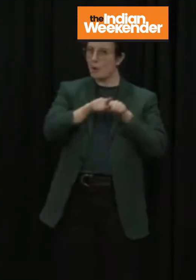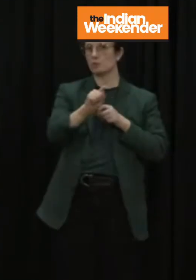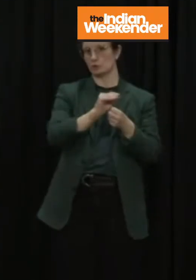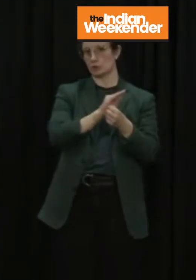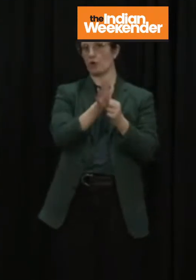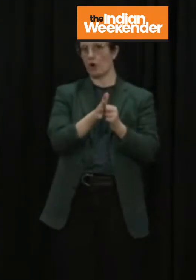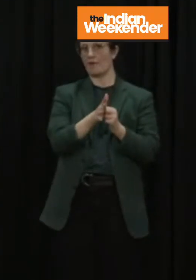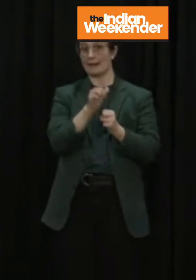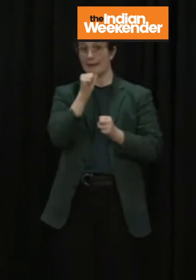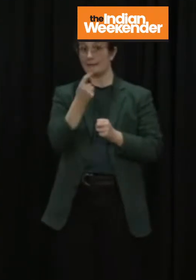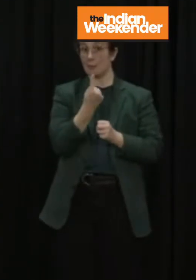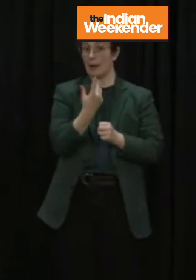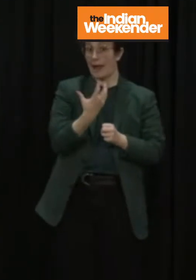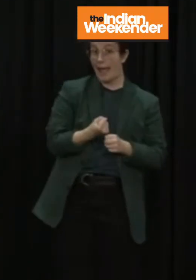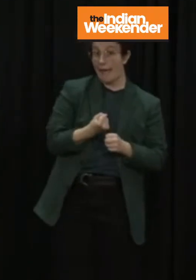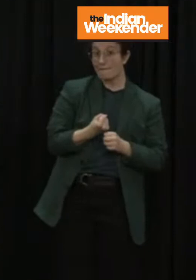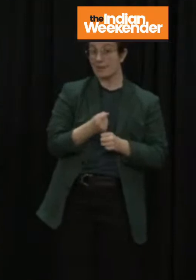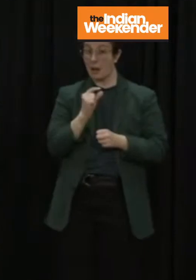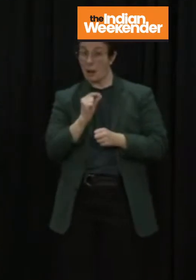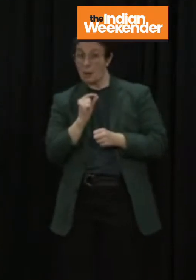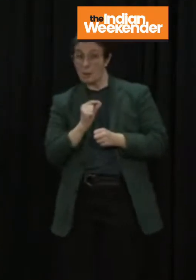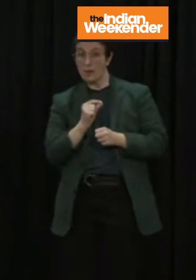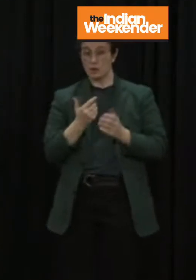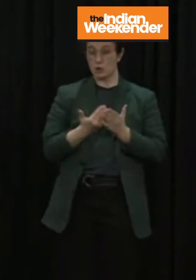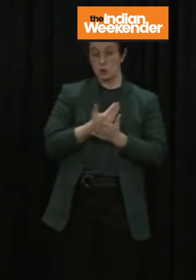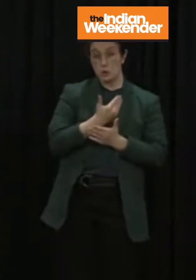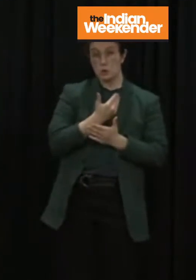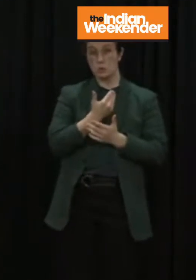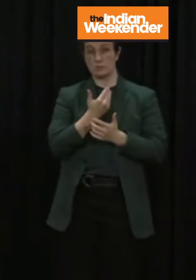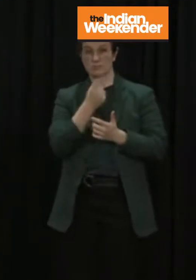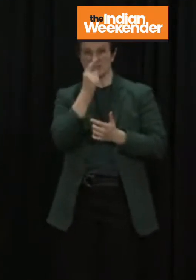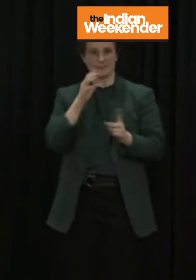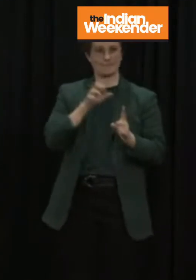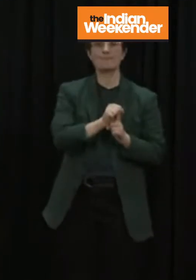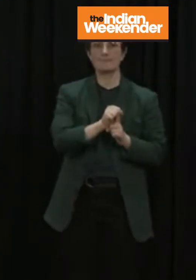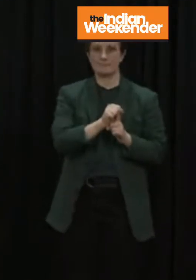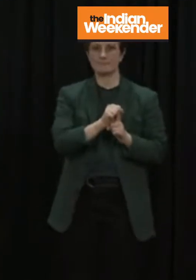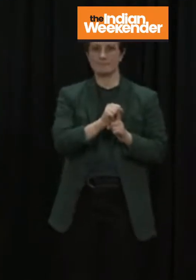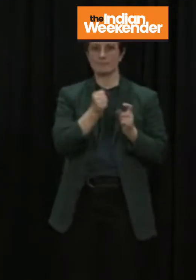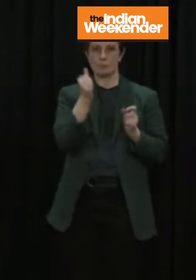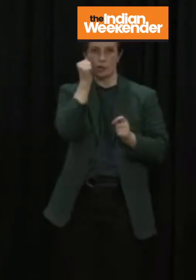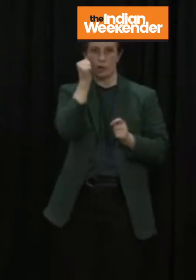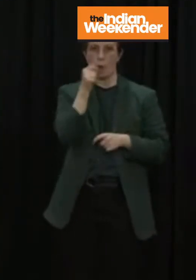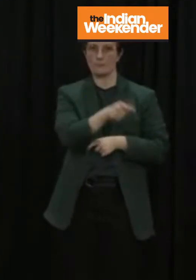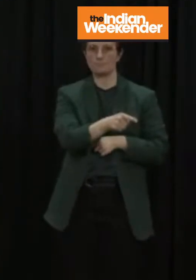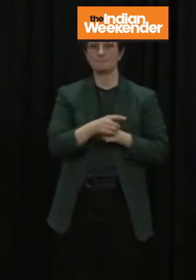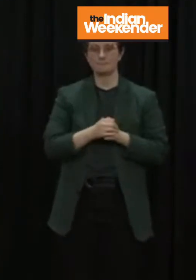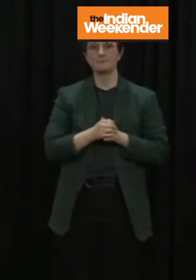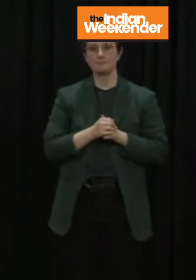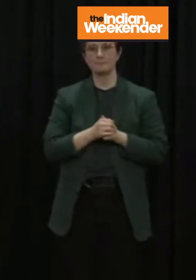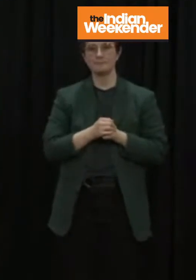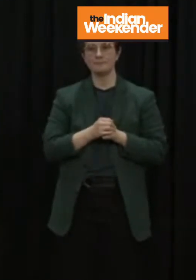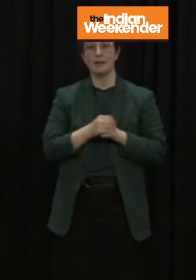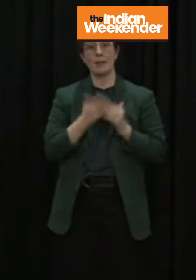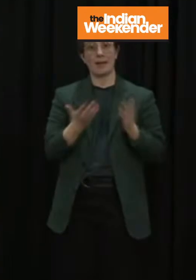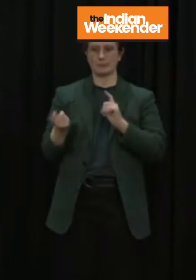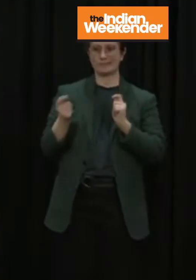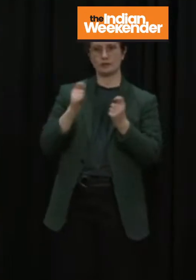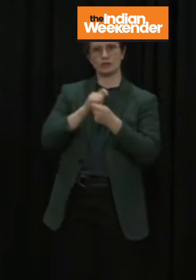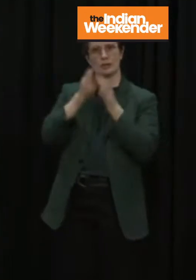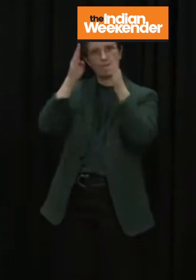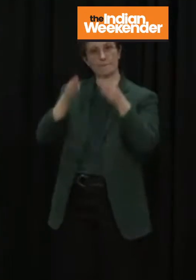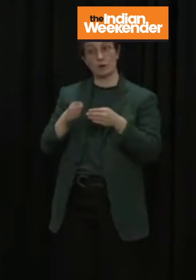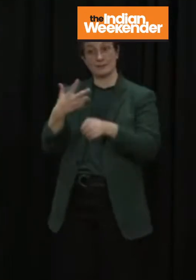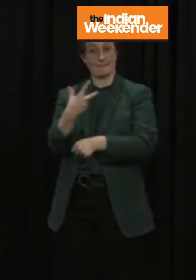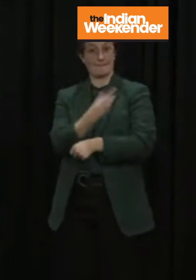cannot provide us with high levels of certainty. As the strategy evolves to one based around high levels of vaccination, where we